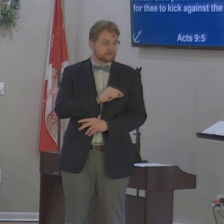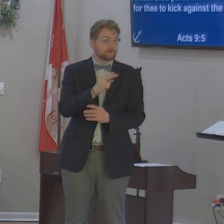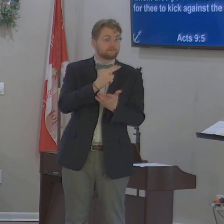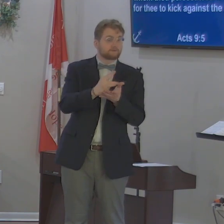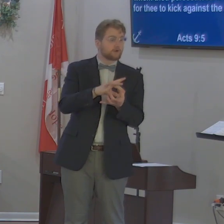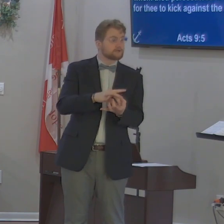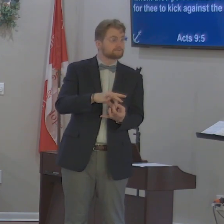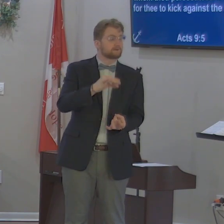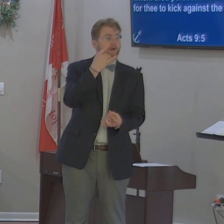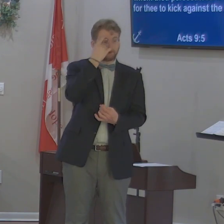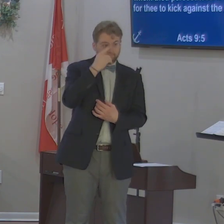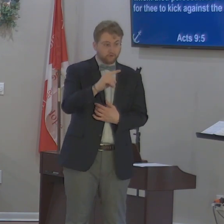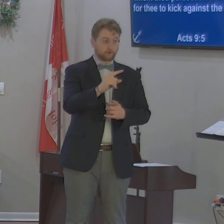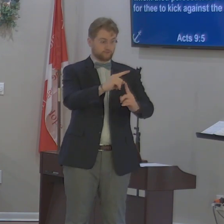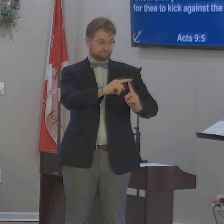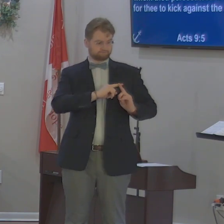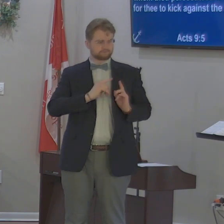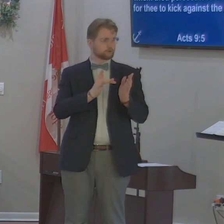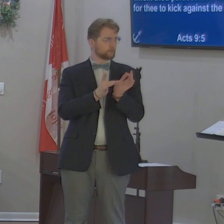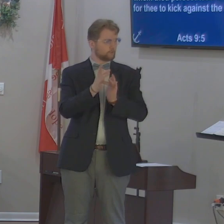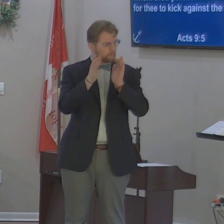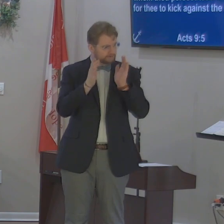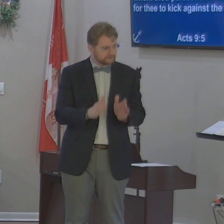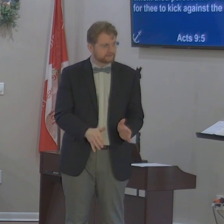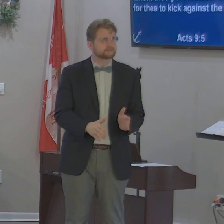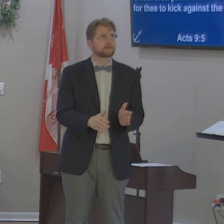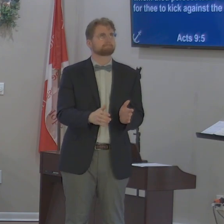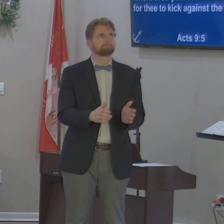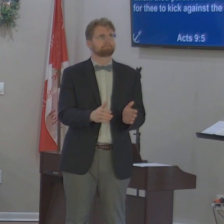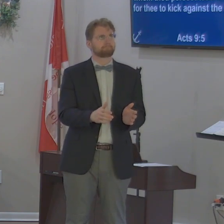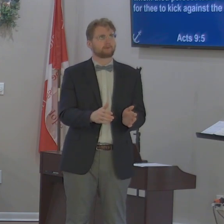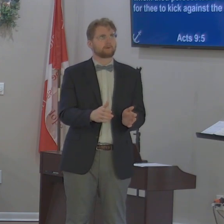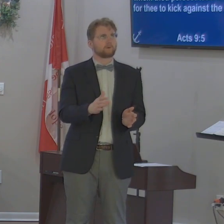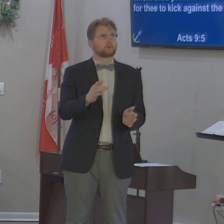recognize their need to be like the Savior.